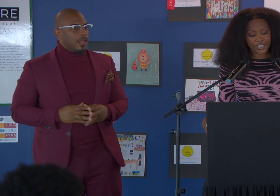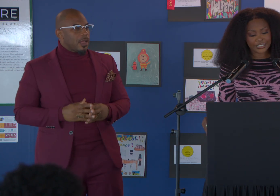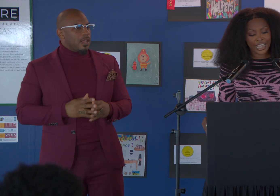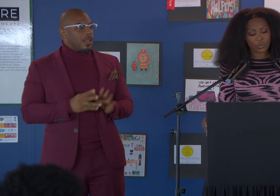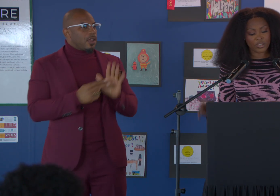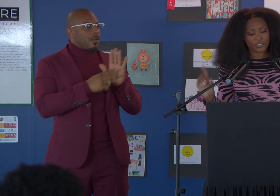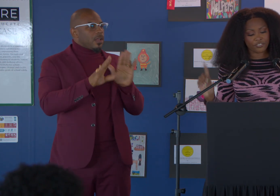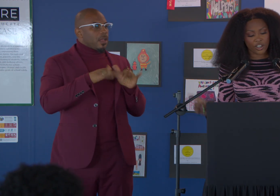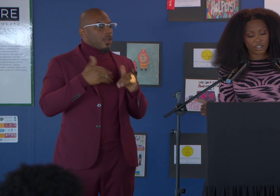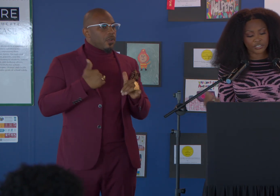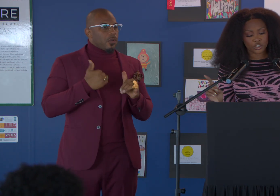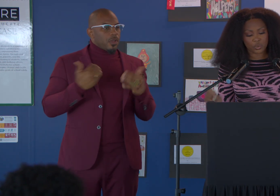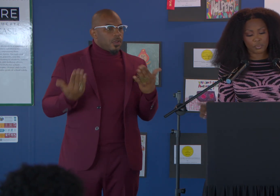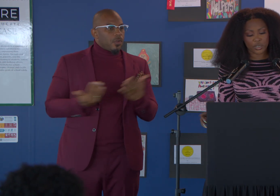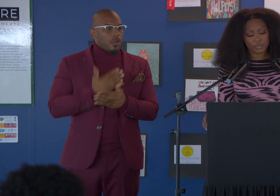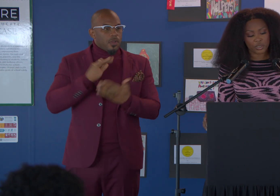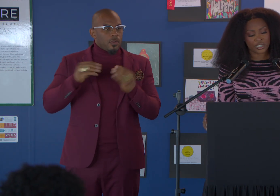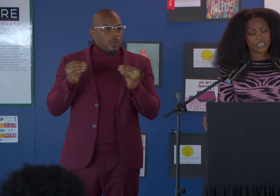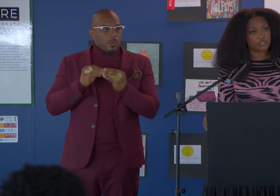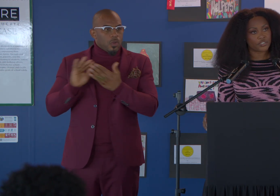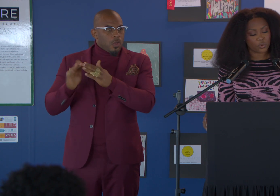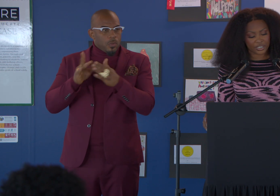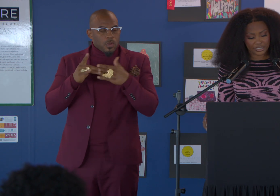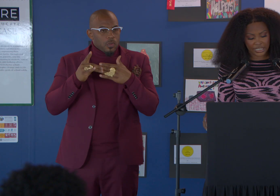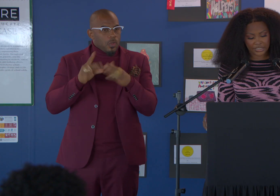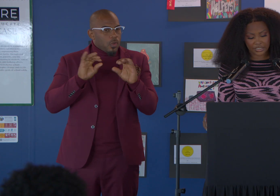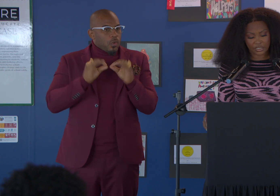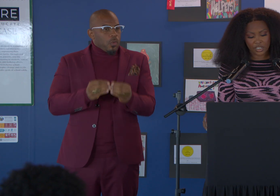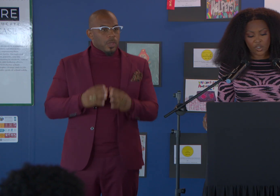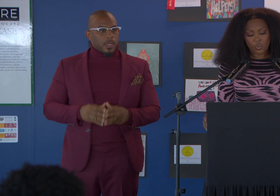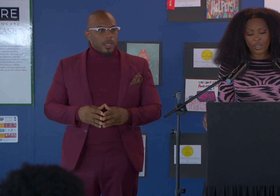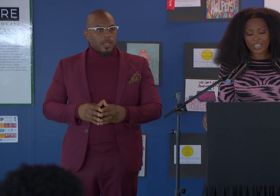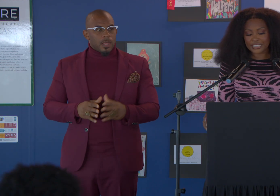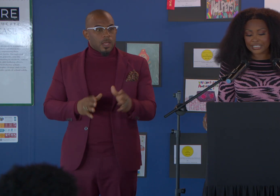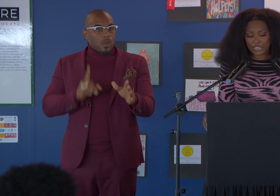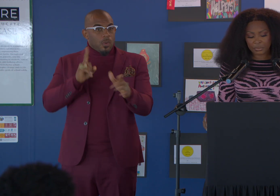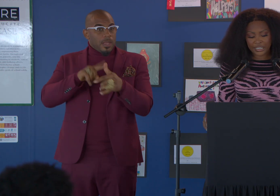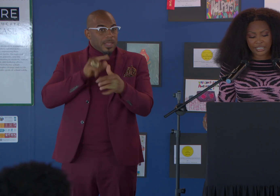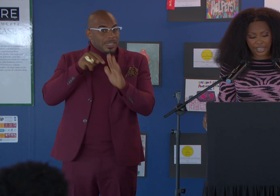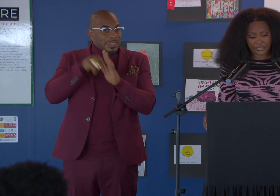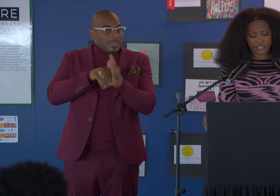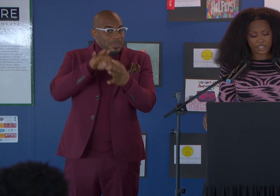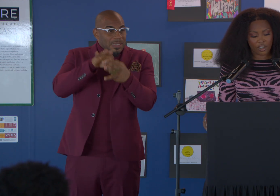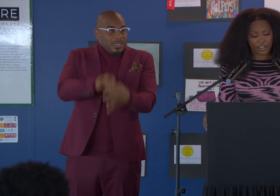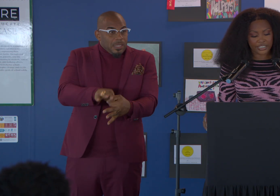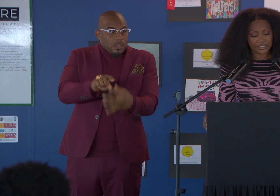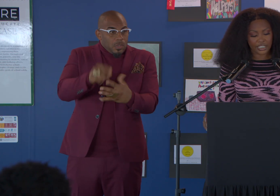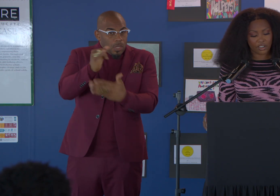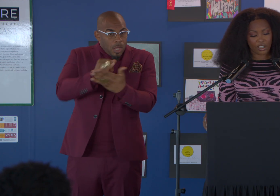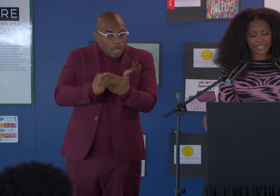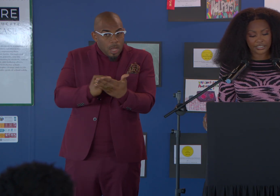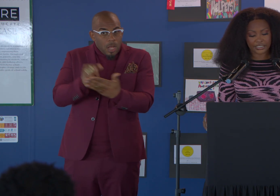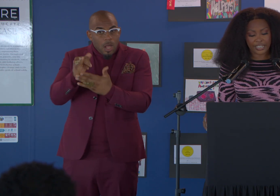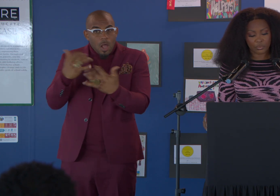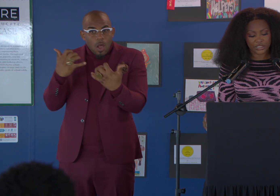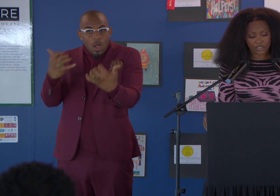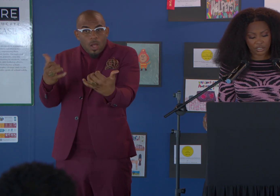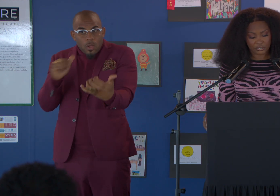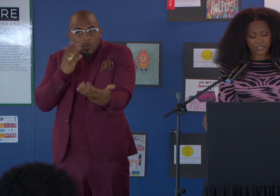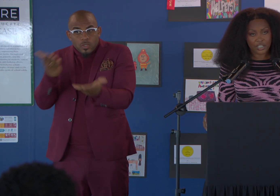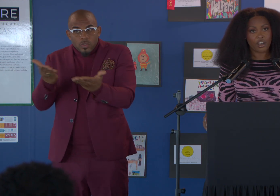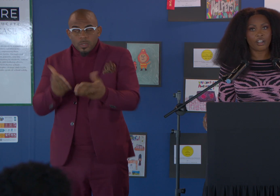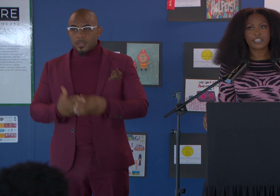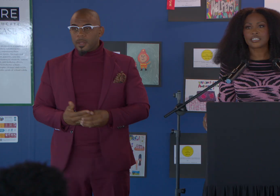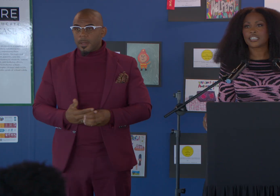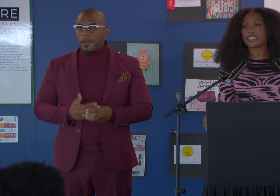It reflects how we've evolved into a more community-driven organization, one that is deeply connected to the artists and audiences that we